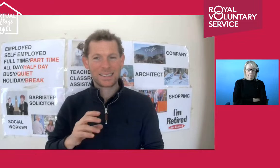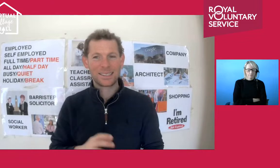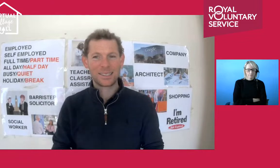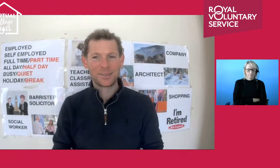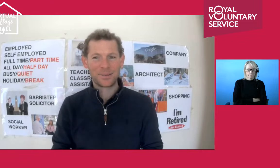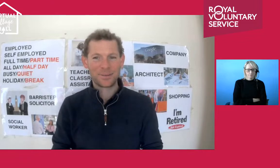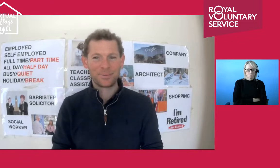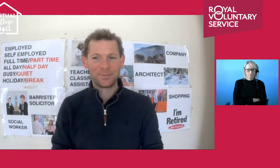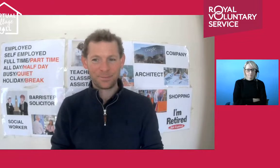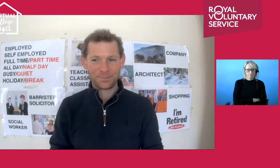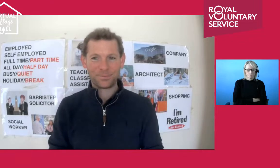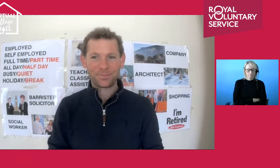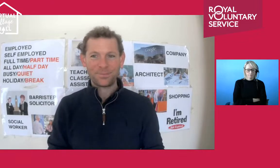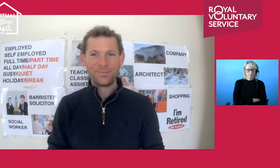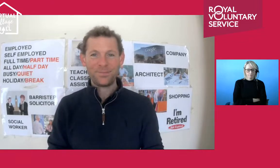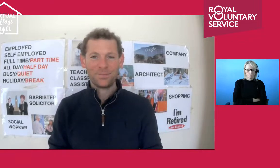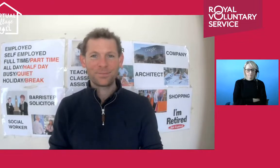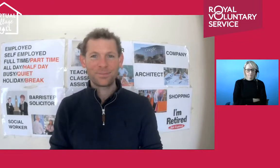Wales.